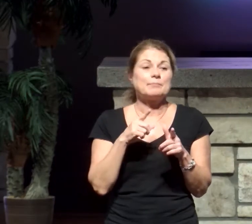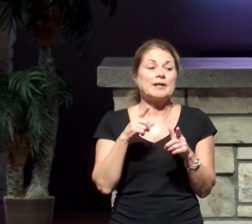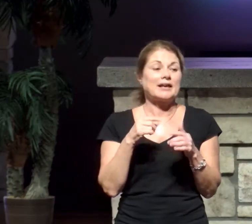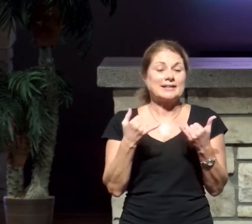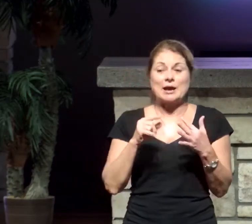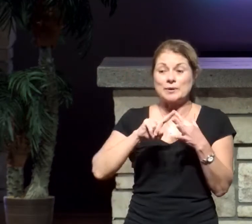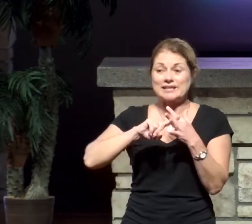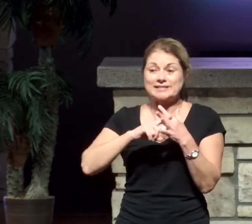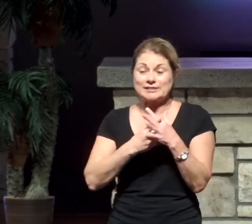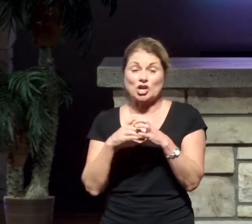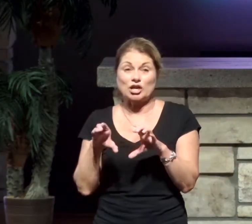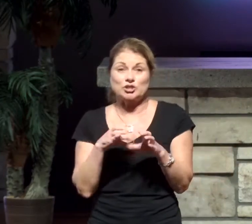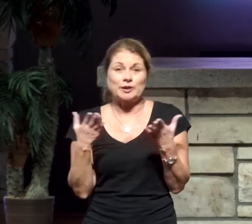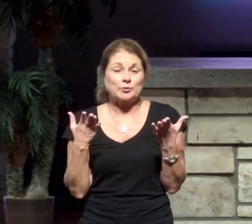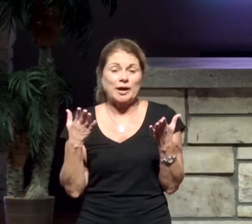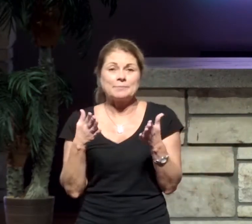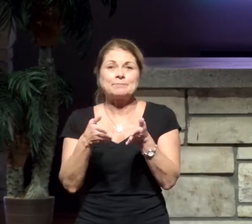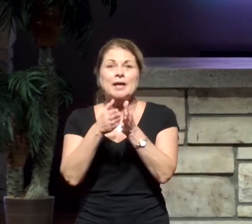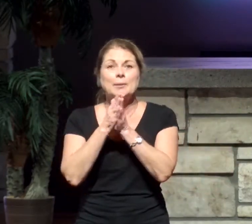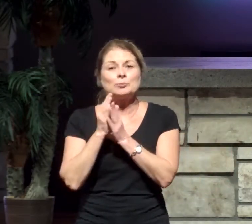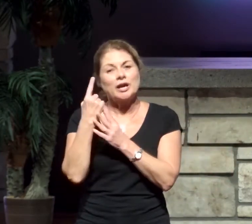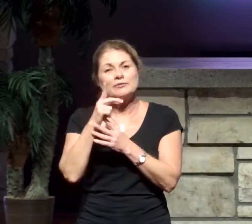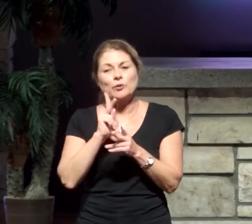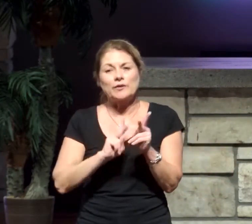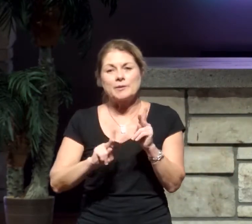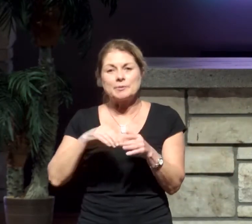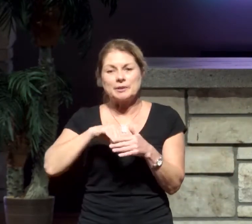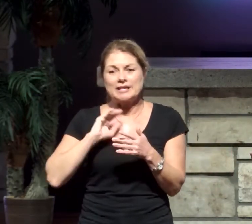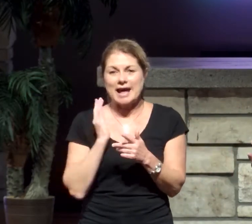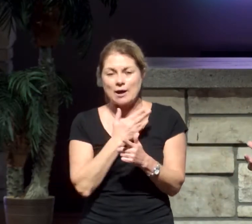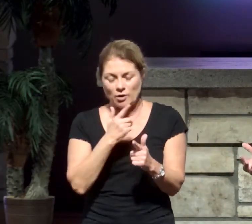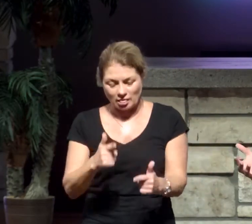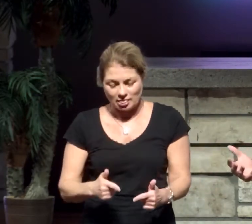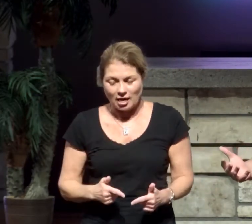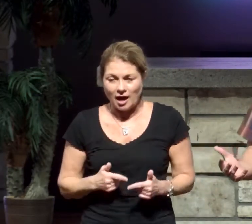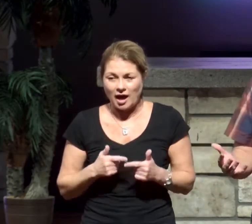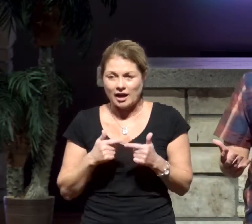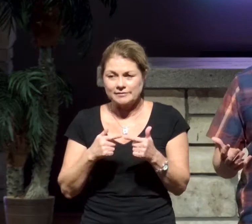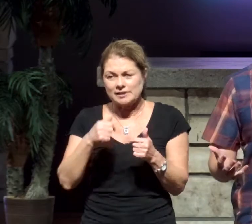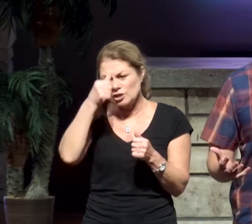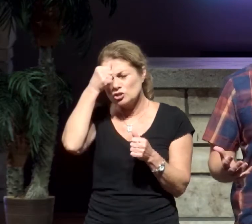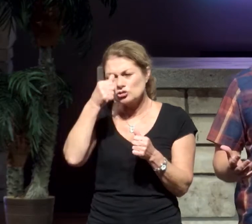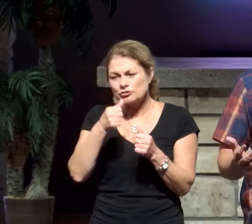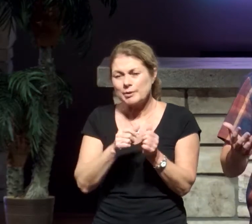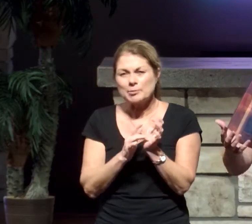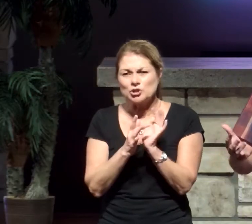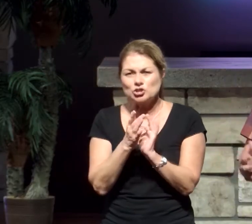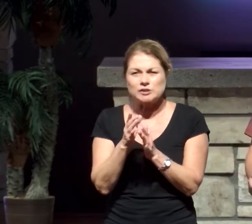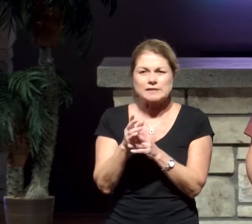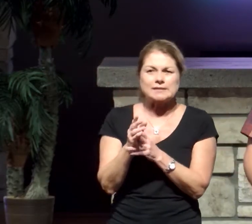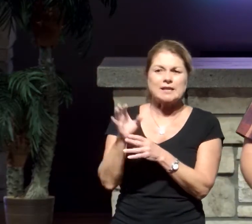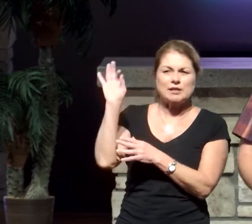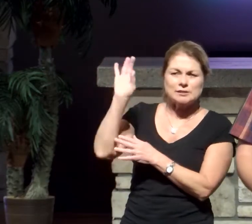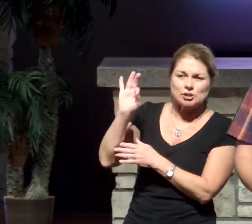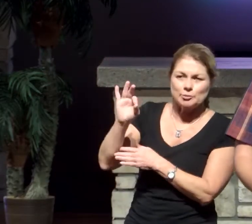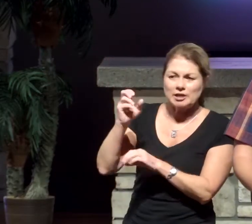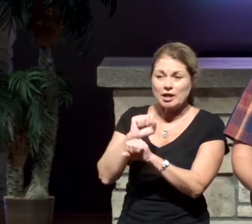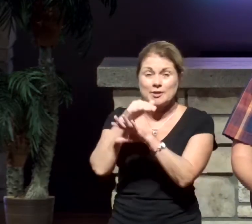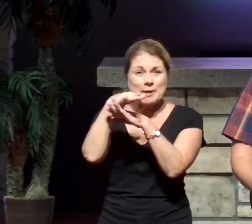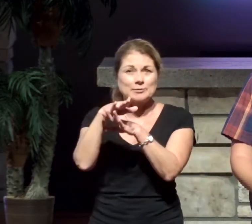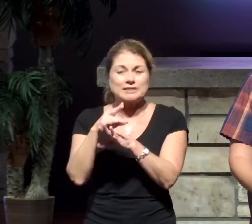this, that we can start praying for the people in our lives. You remember Jesus' Sermon on the Mount? You remember what he said about this? Take a